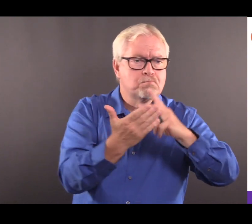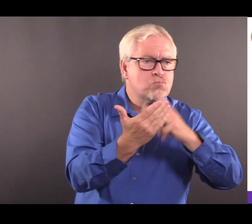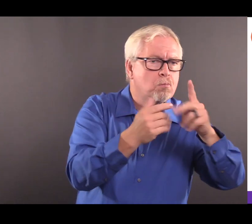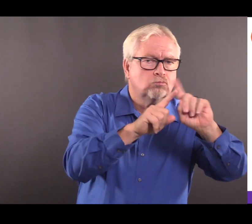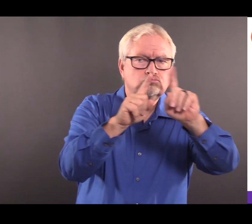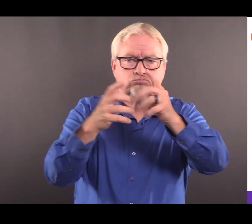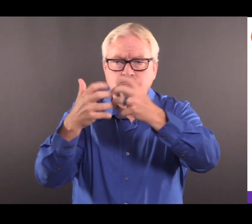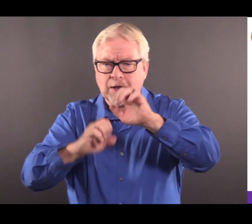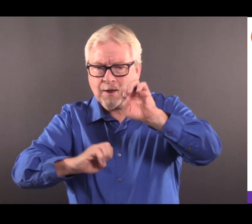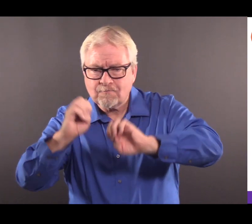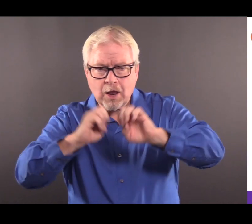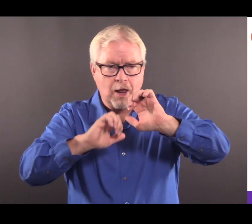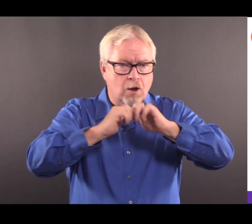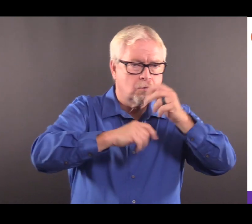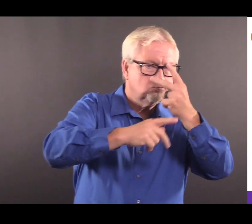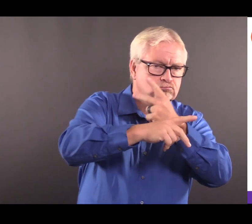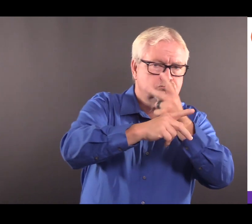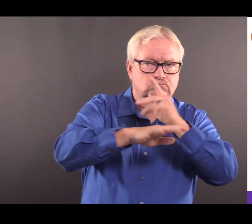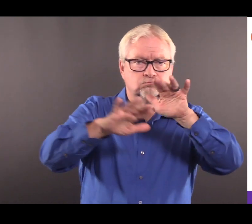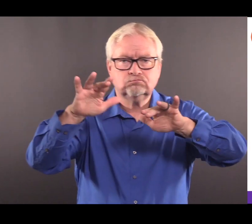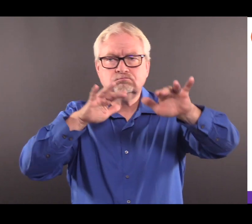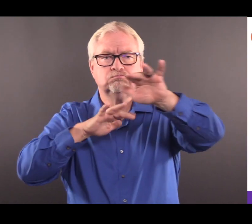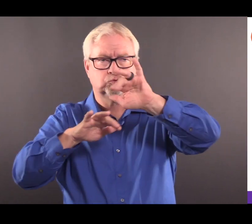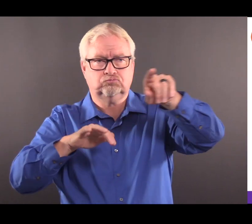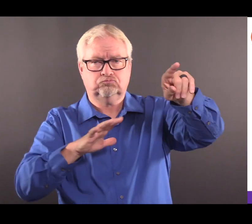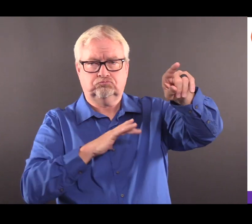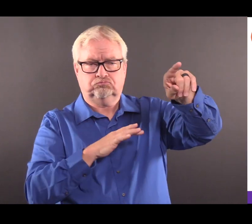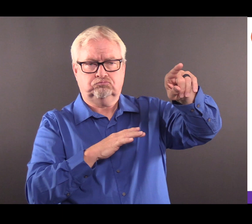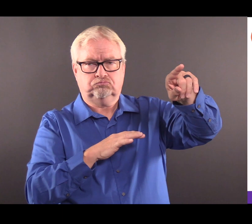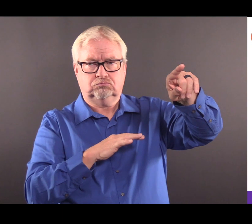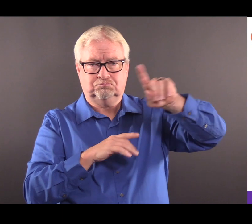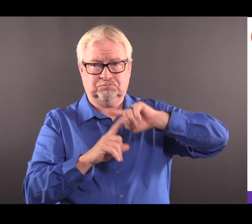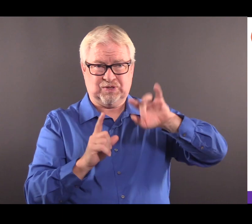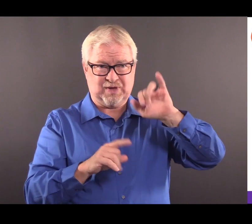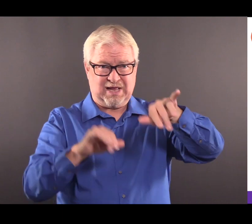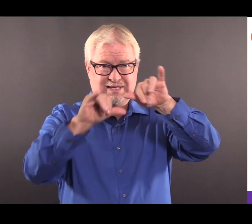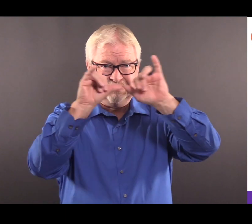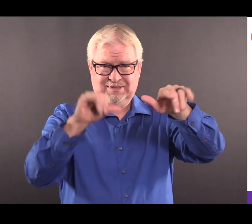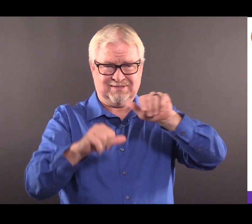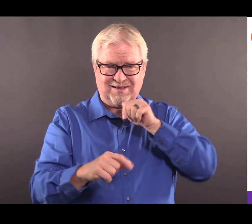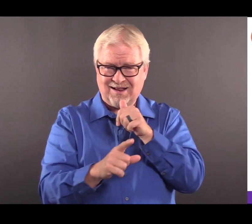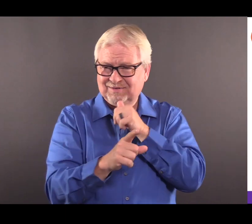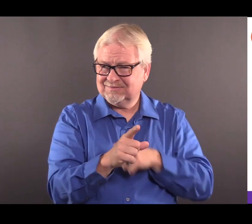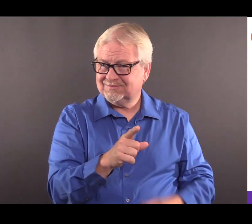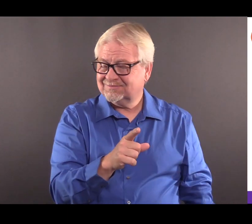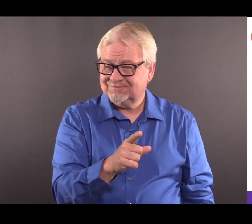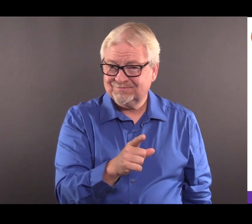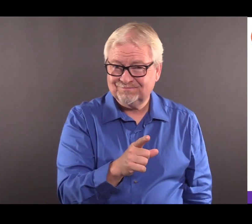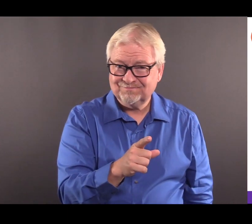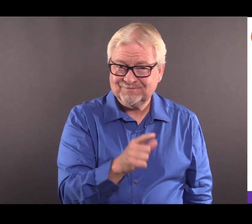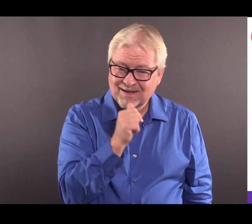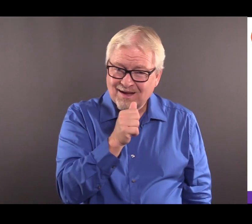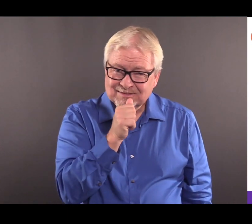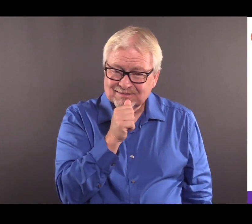system-wide coordination of services, program evaluation, and other programmatic needs, it is obviously